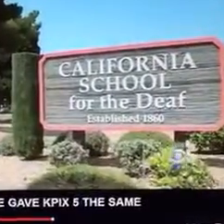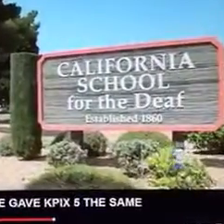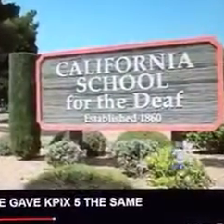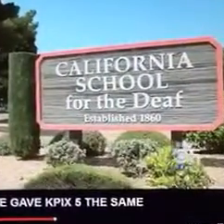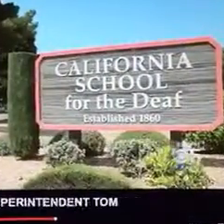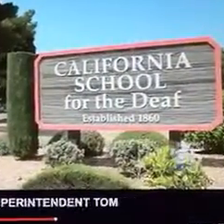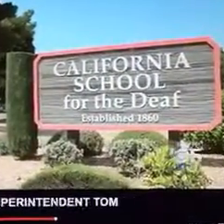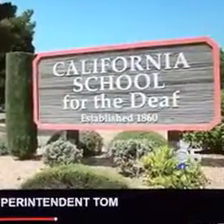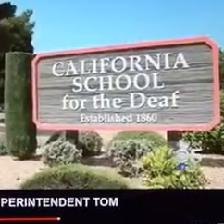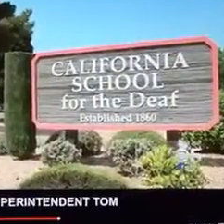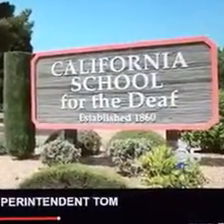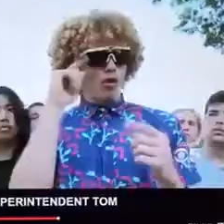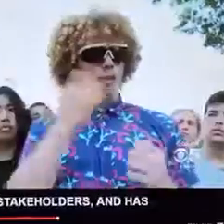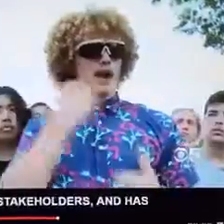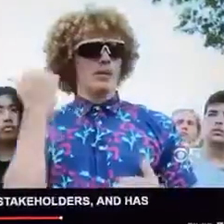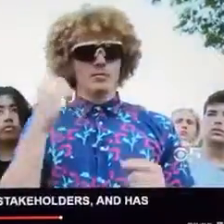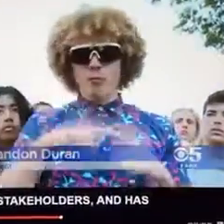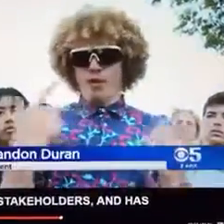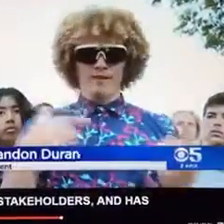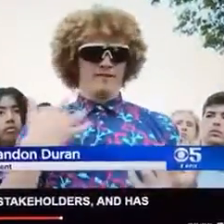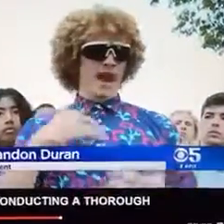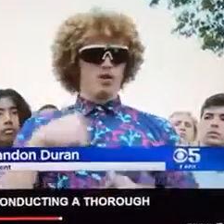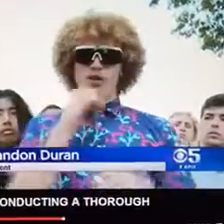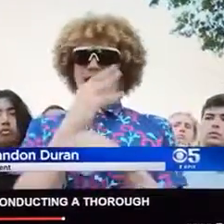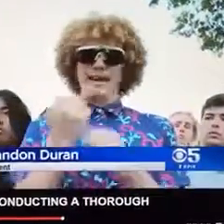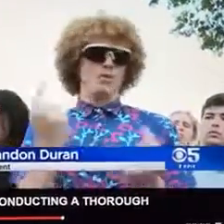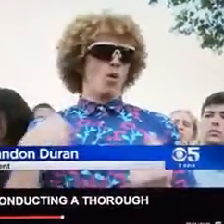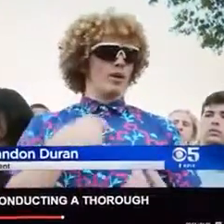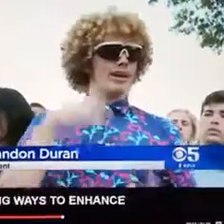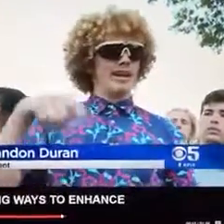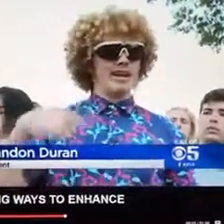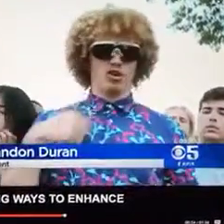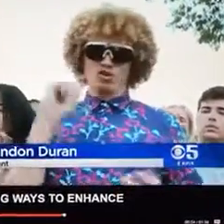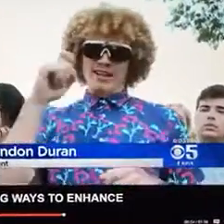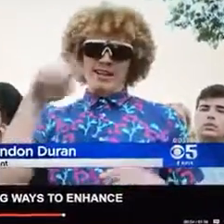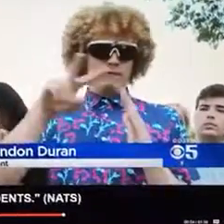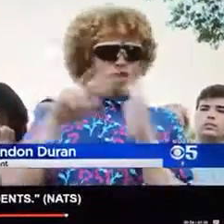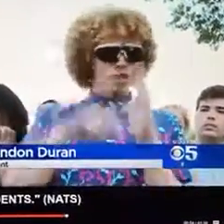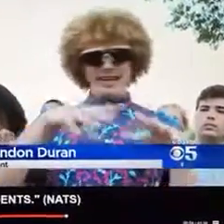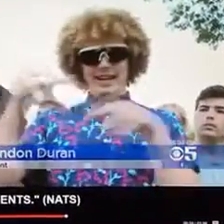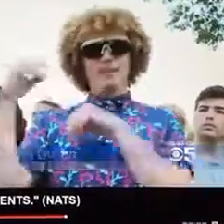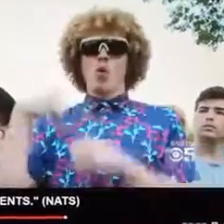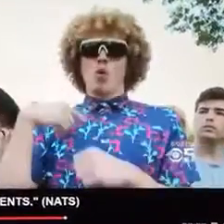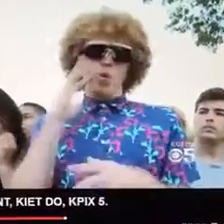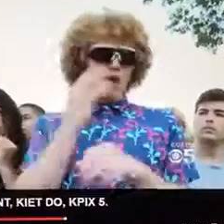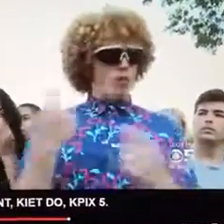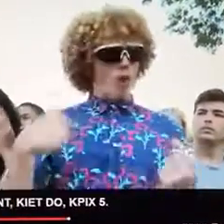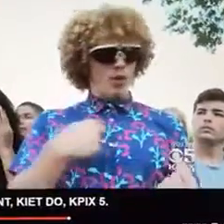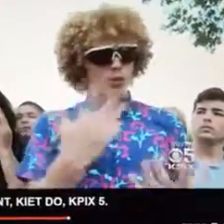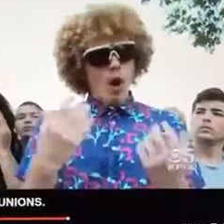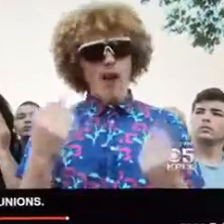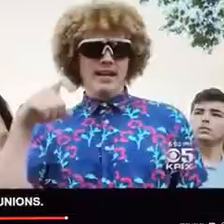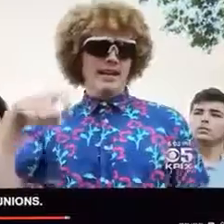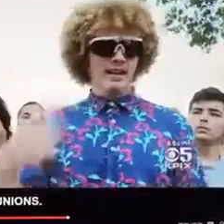intimidation, and retaliation. We feel like we're not getting what we need. We need him to leave, so we can focus on getting what we need.